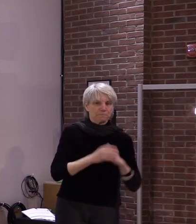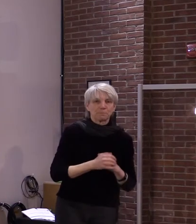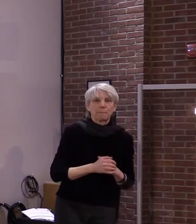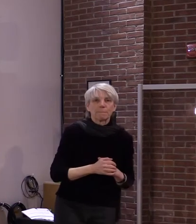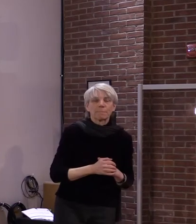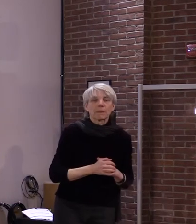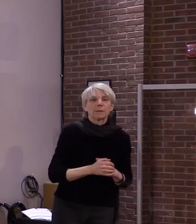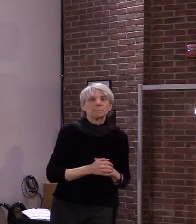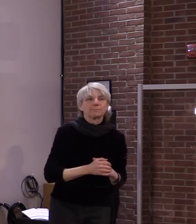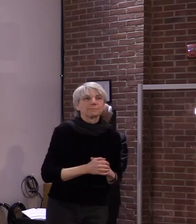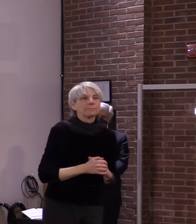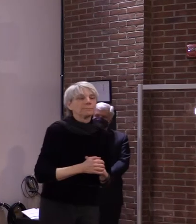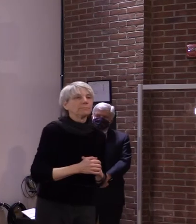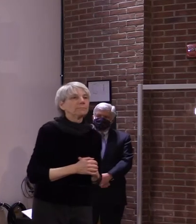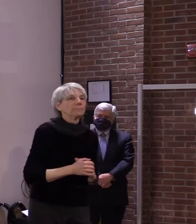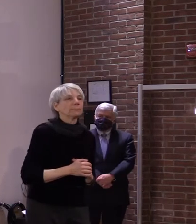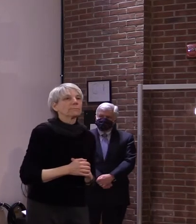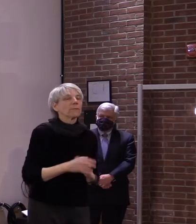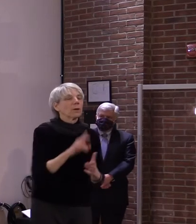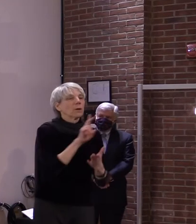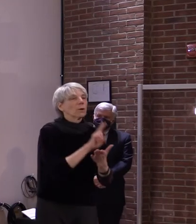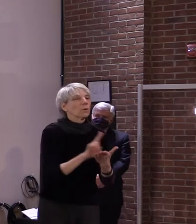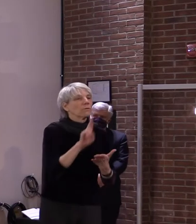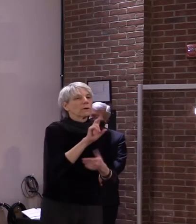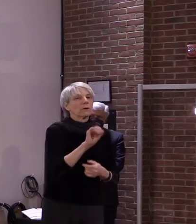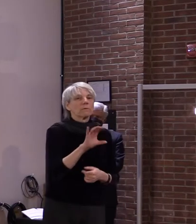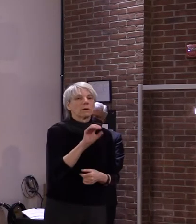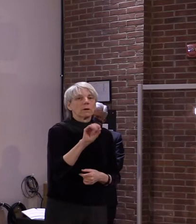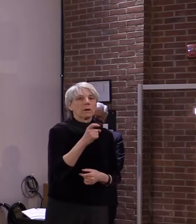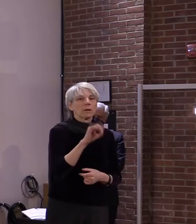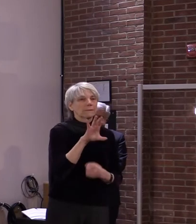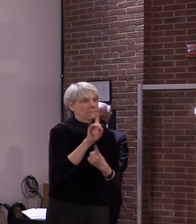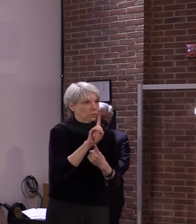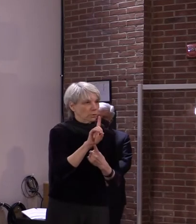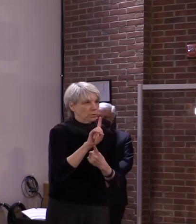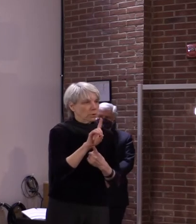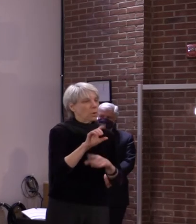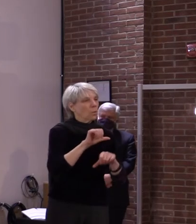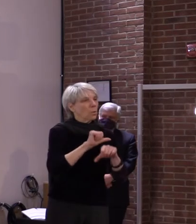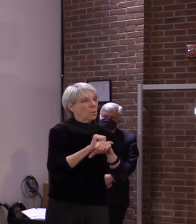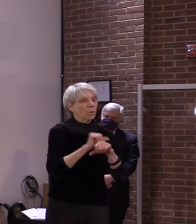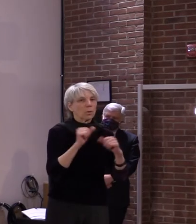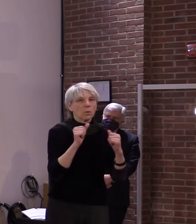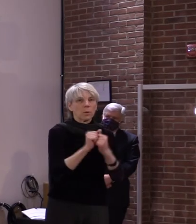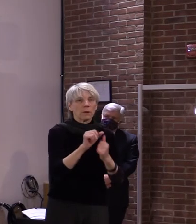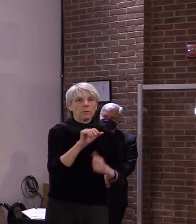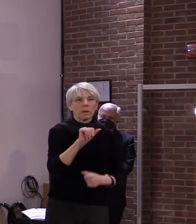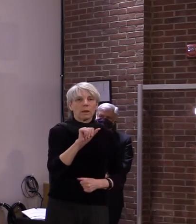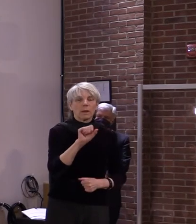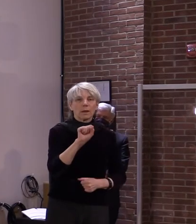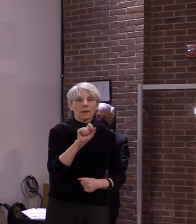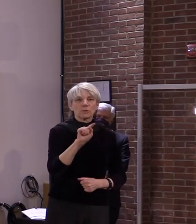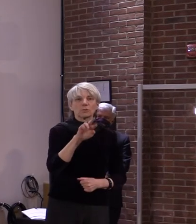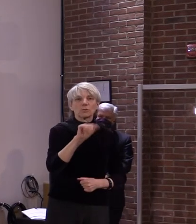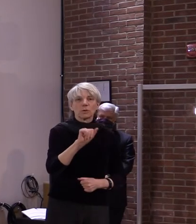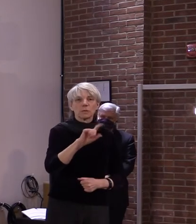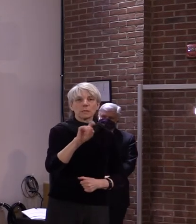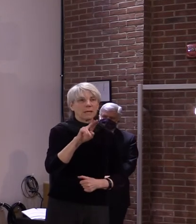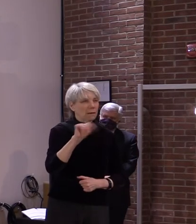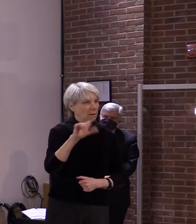the vaccine developed by the university of oxford and astrazeneca has the potential to slow the transmission of